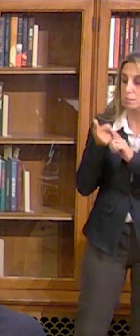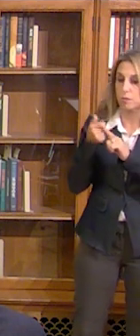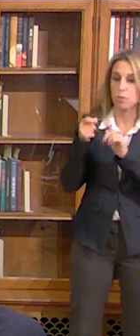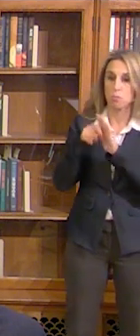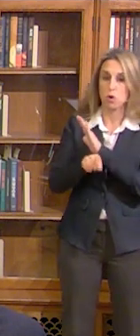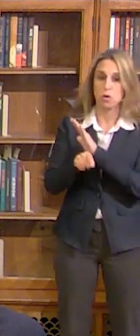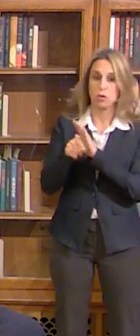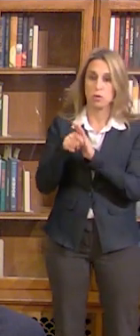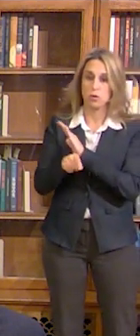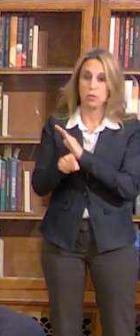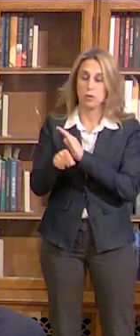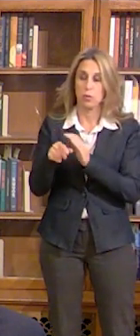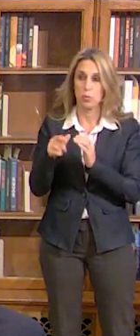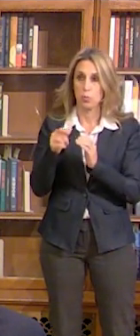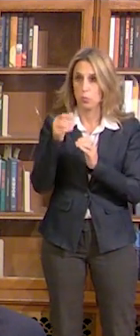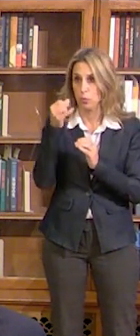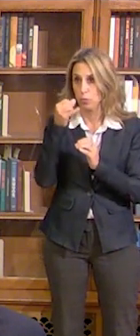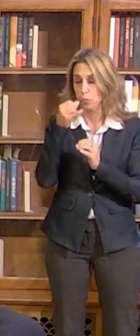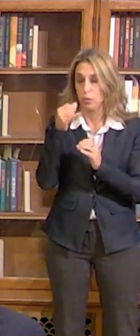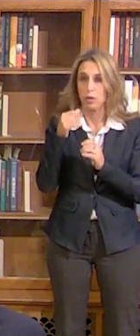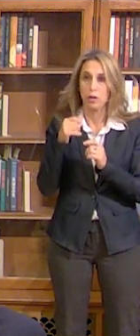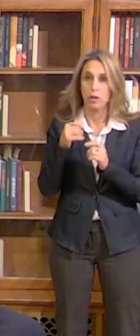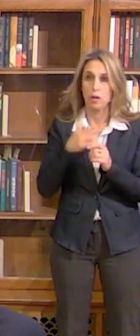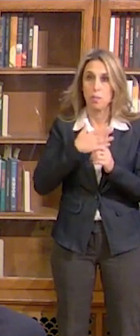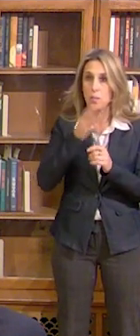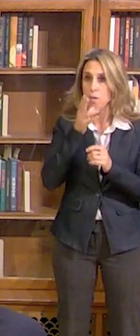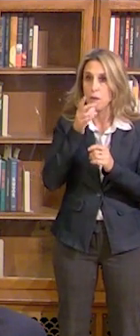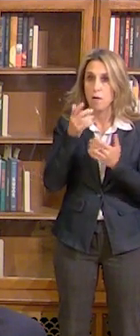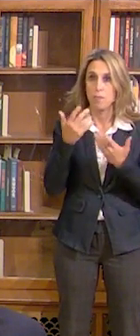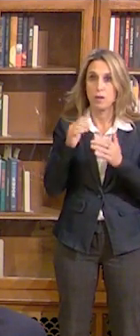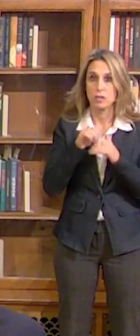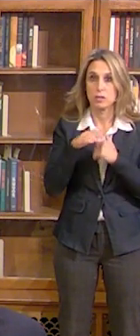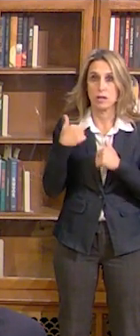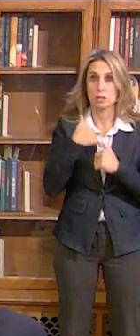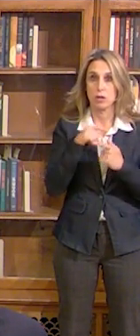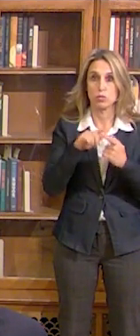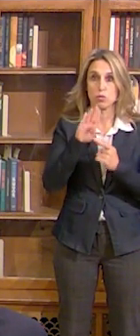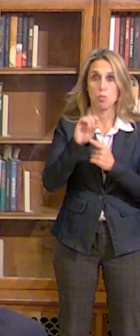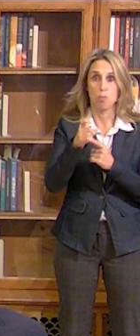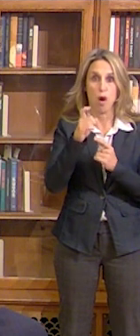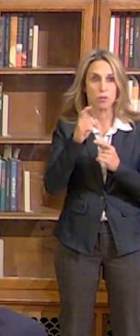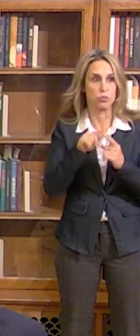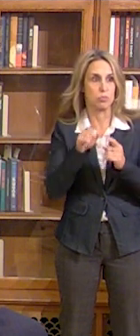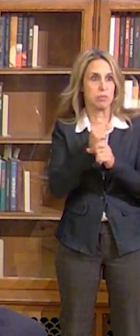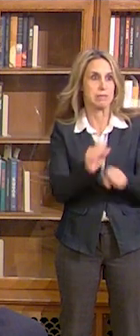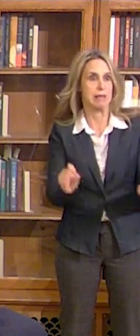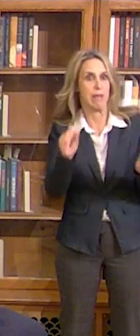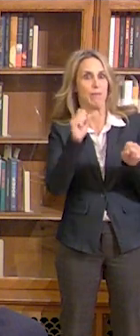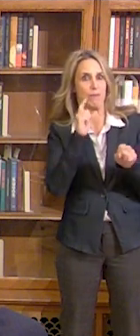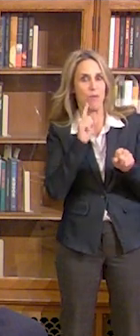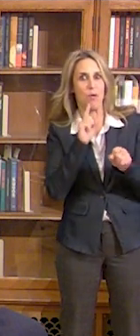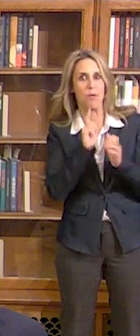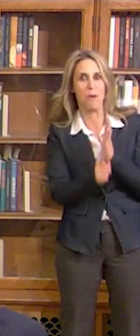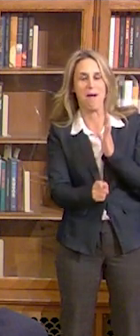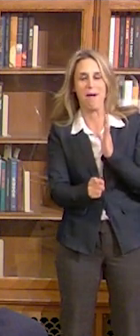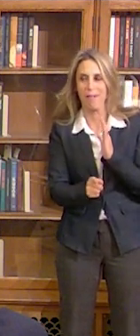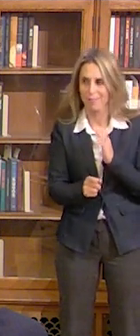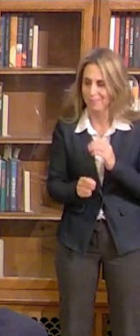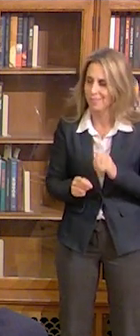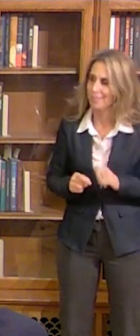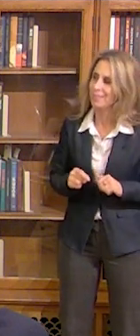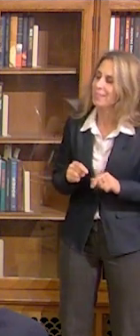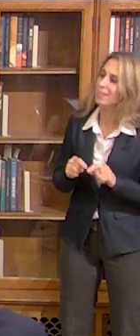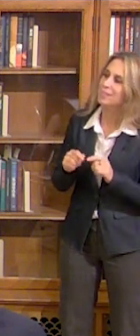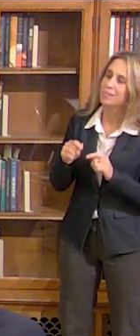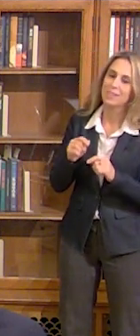was you know insane um in fact my mom sent us to the Bronx to be safe for a while that's how crazy it got but um I